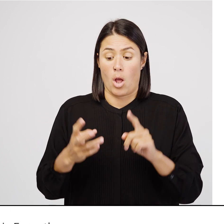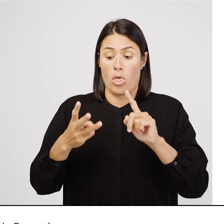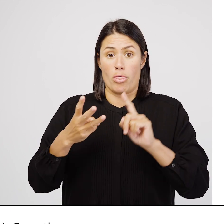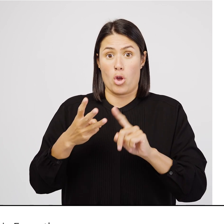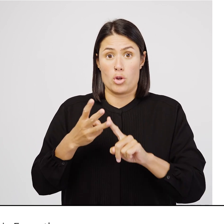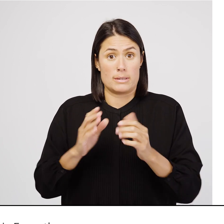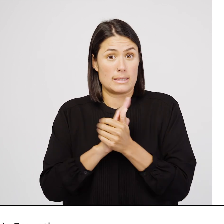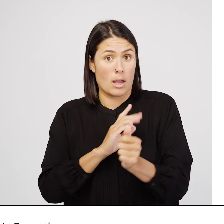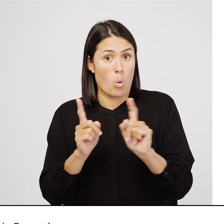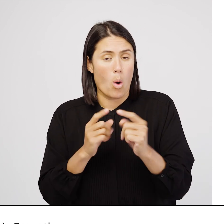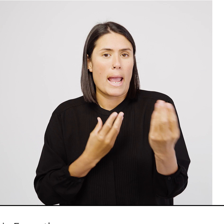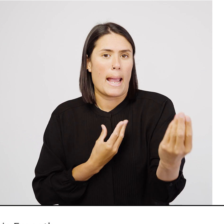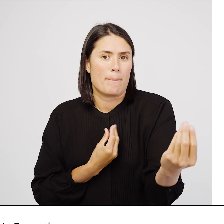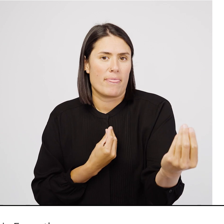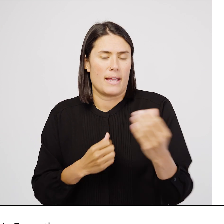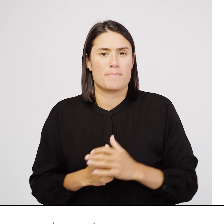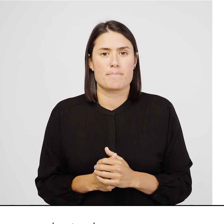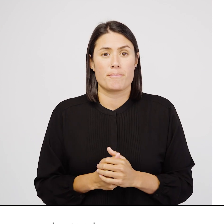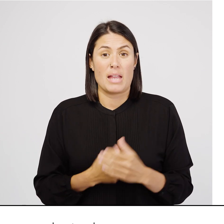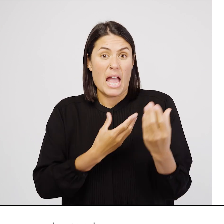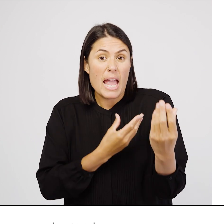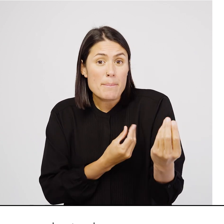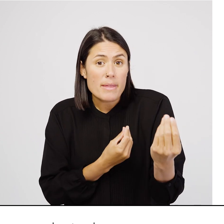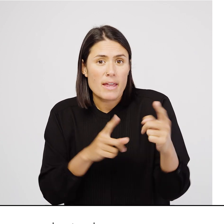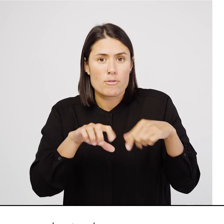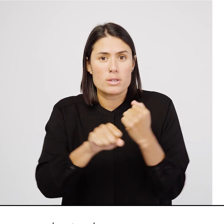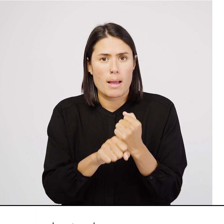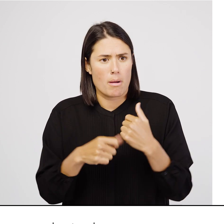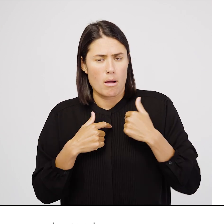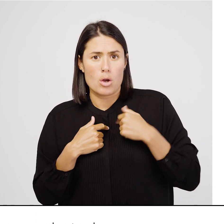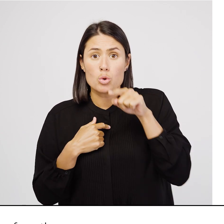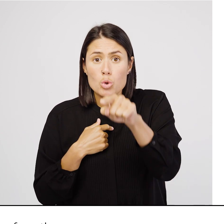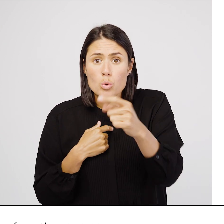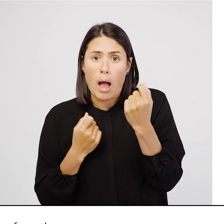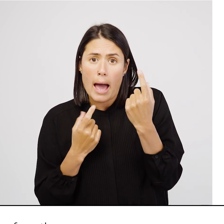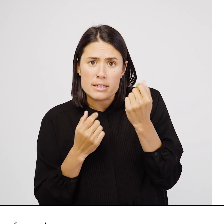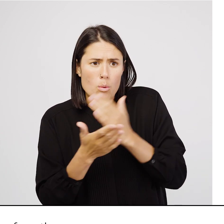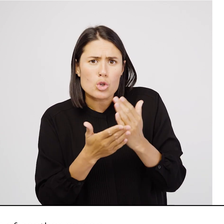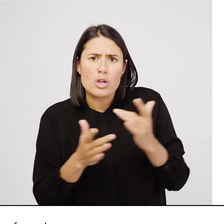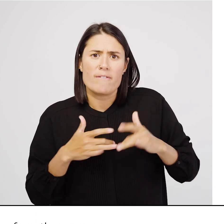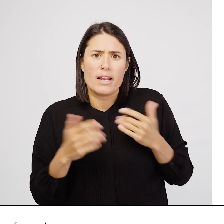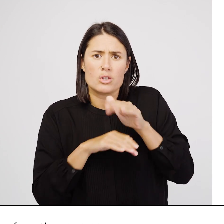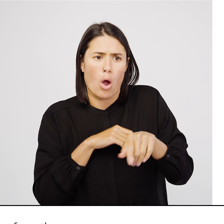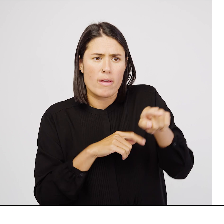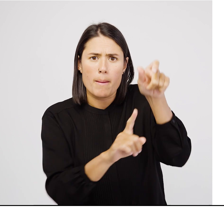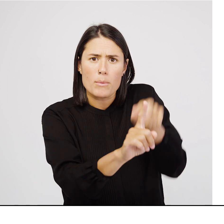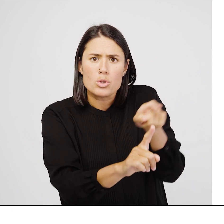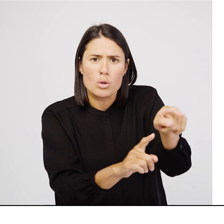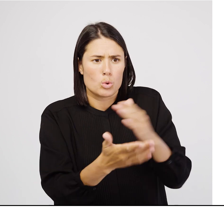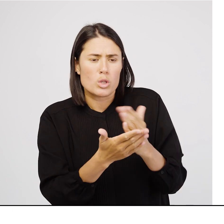The third skill is empathy. Empathy is when you can understand and share the feelings of another